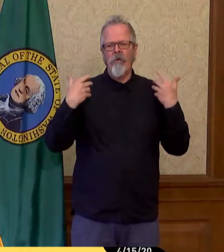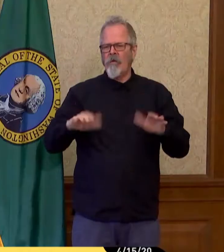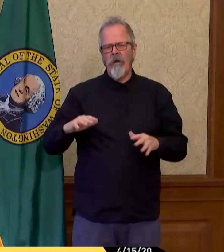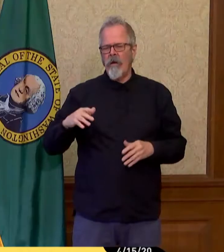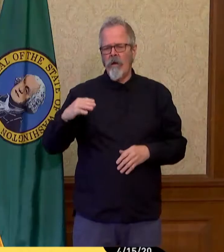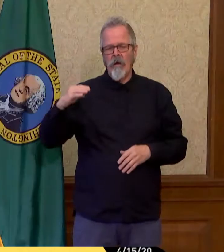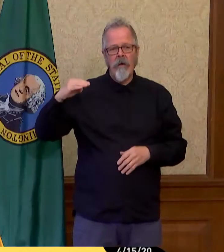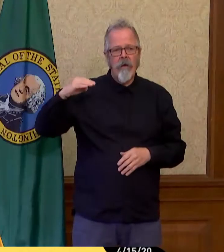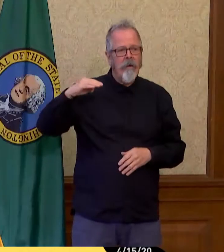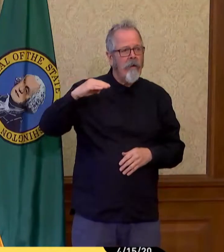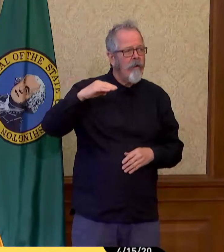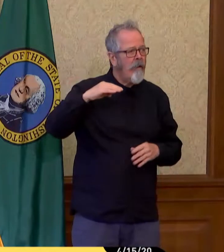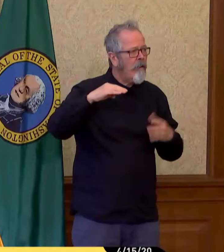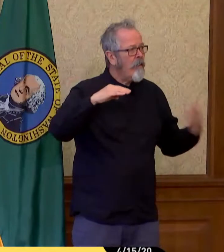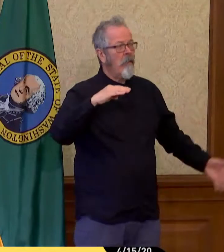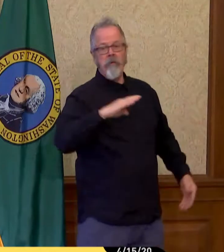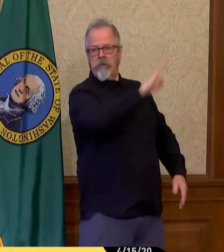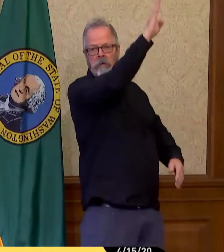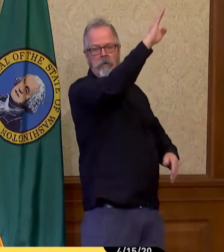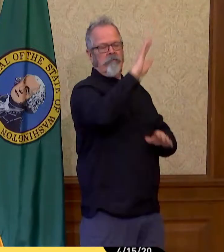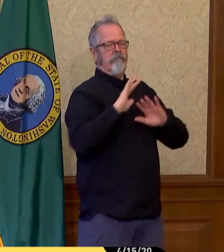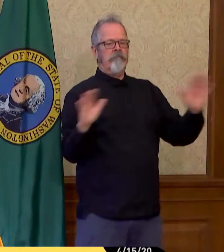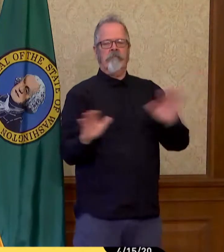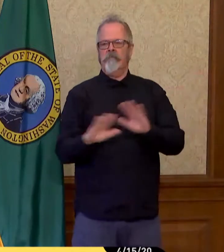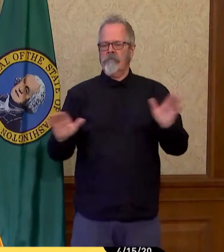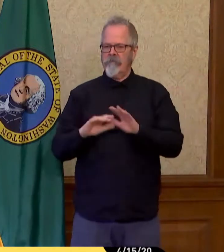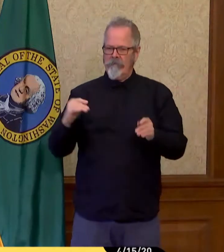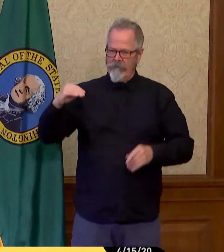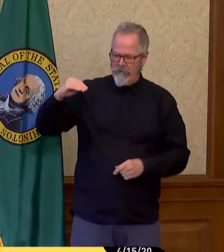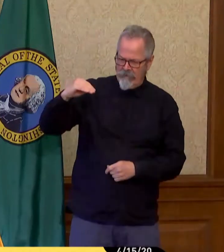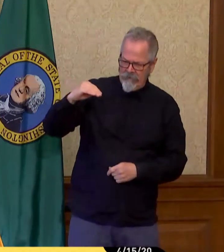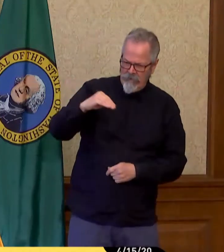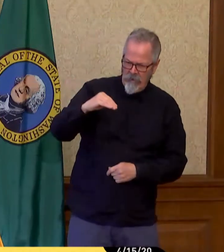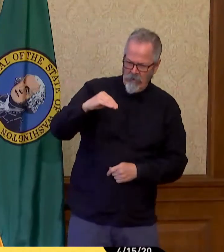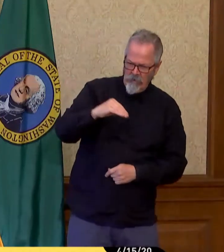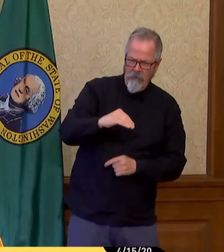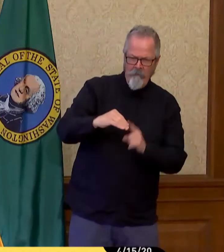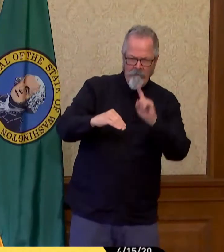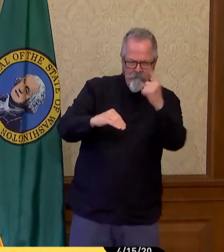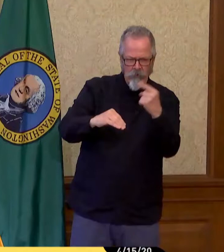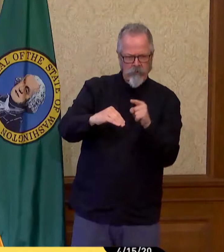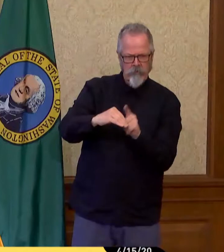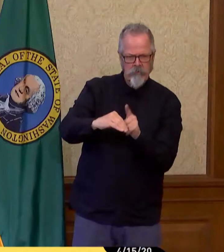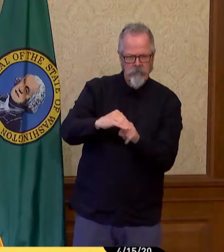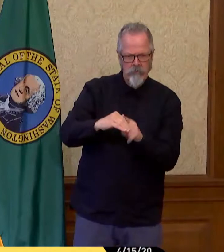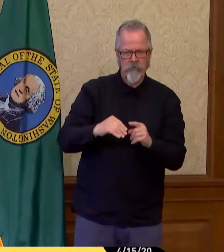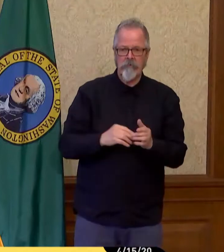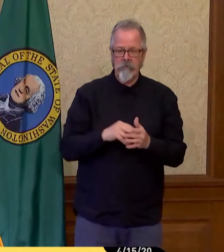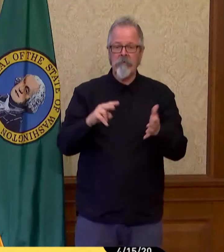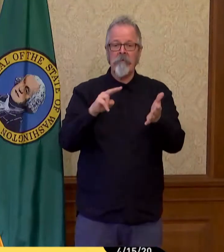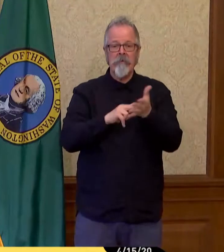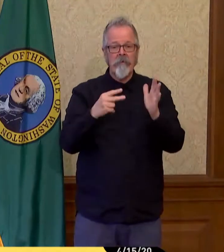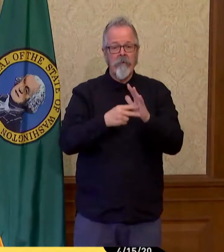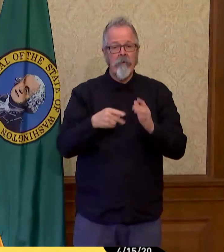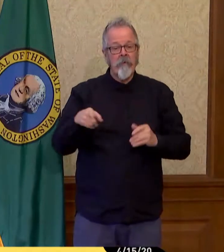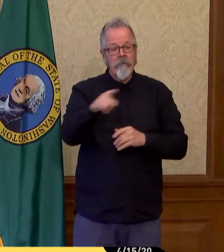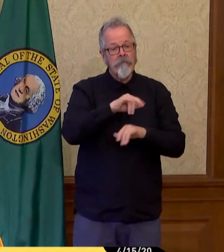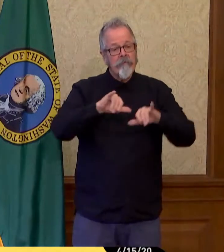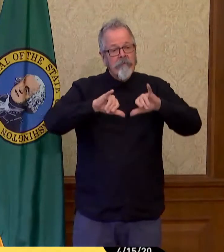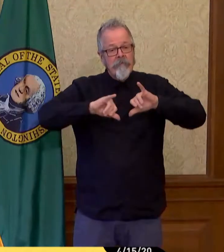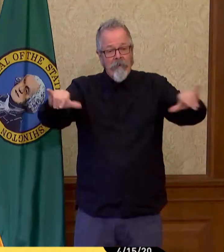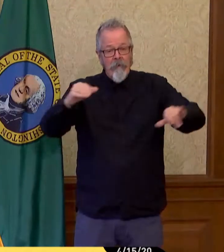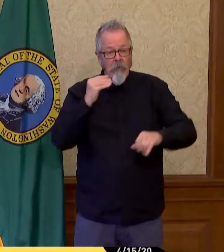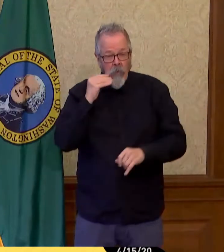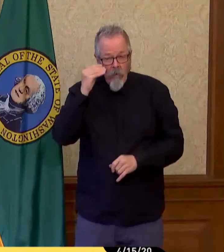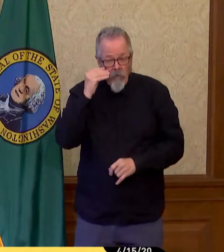people who would then be infected. So our social distancing effort has to be successful to a given level to